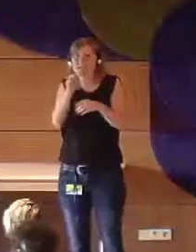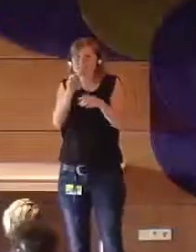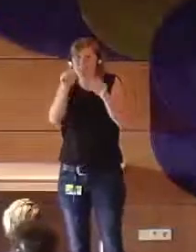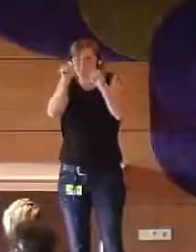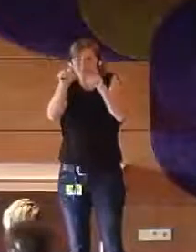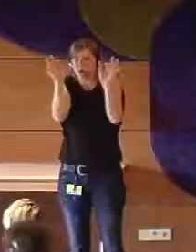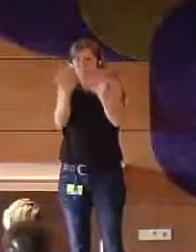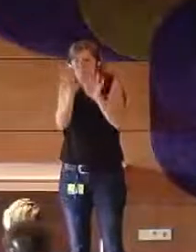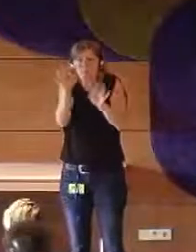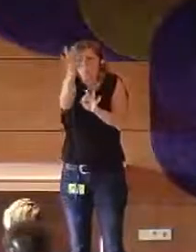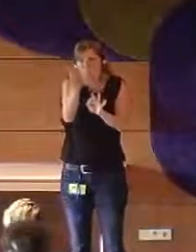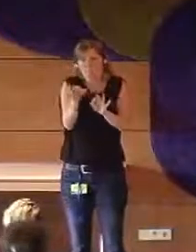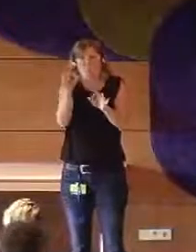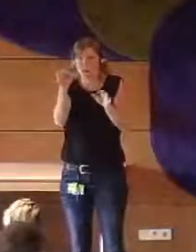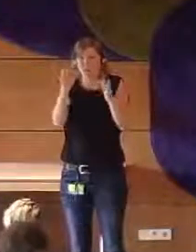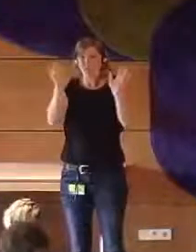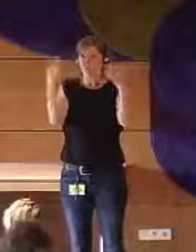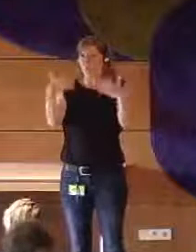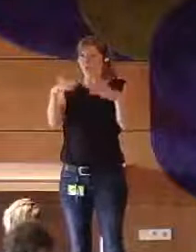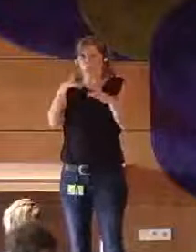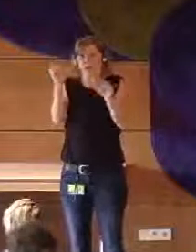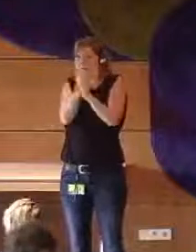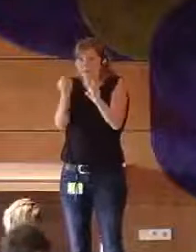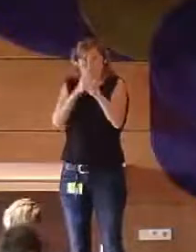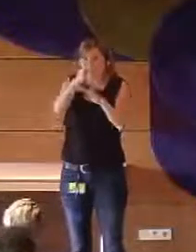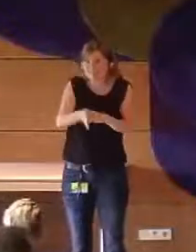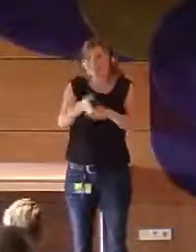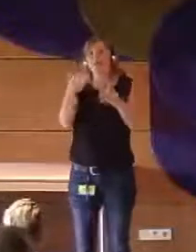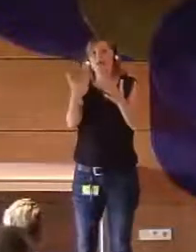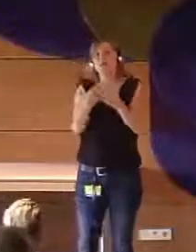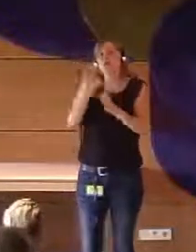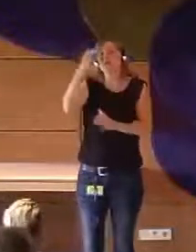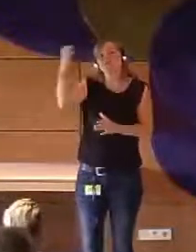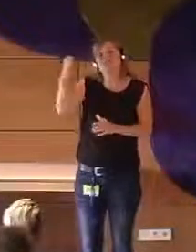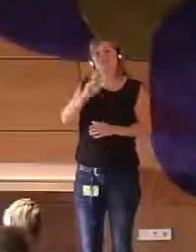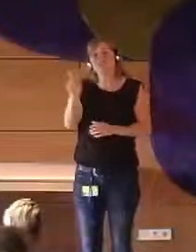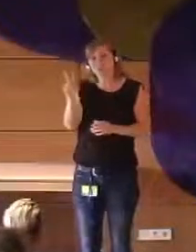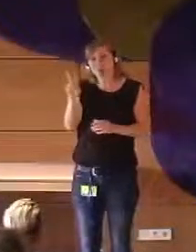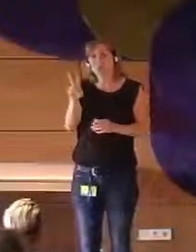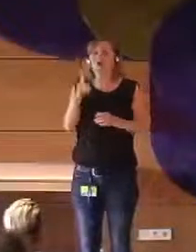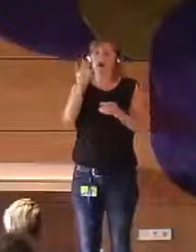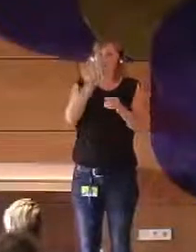Queen Victoria would catch the train from London to Scotland, she instructed that the